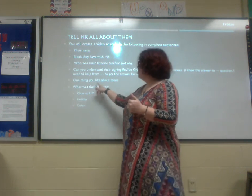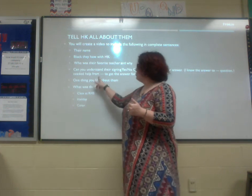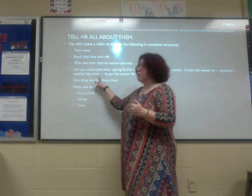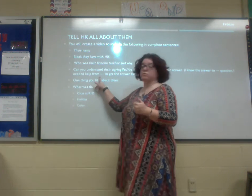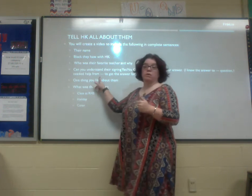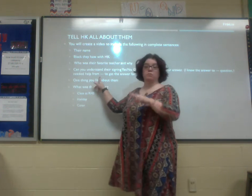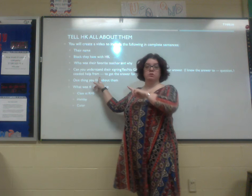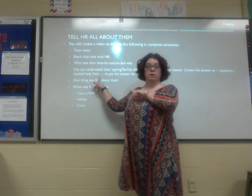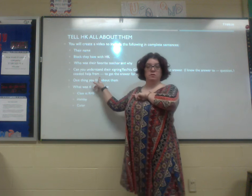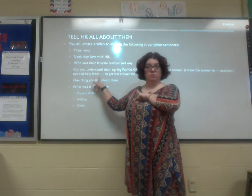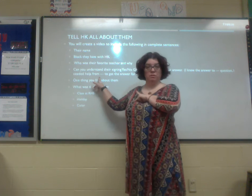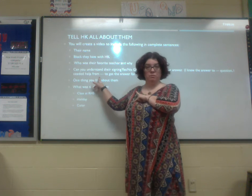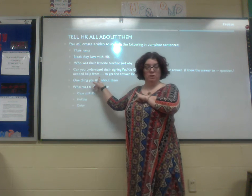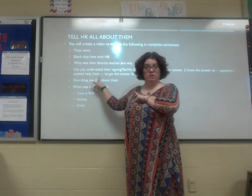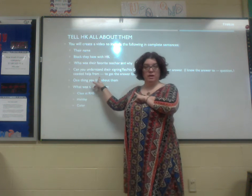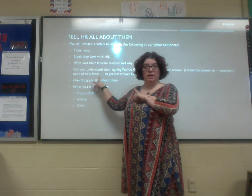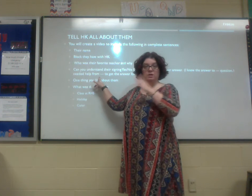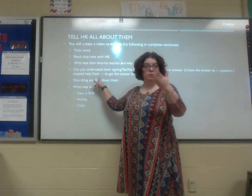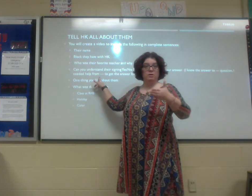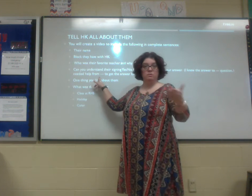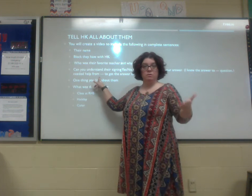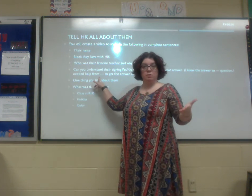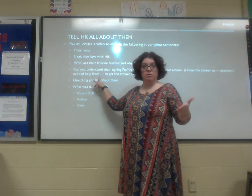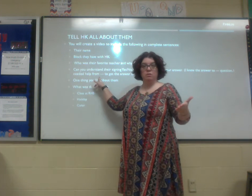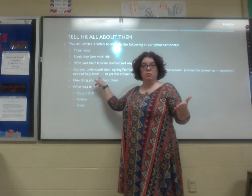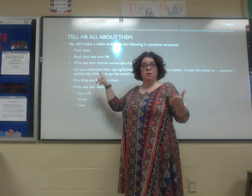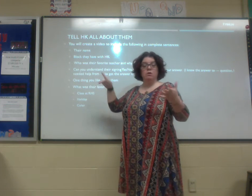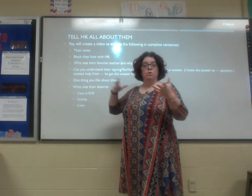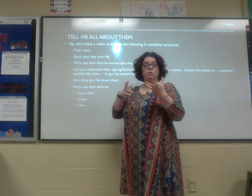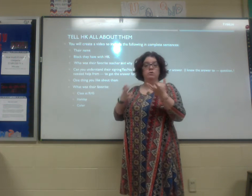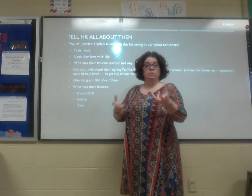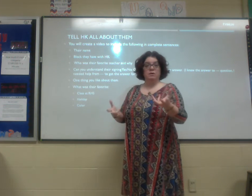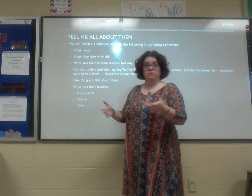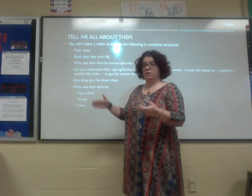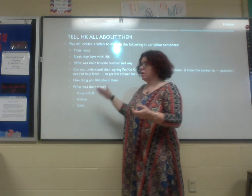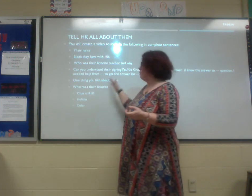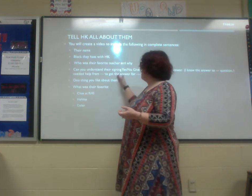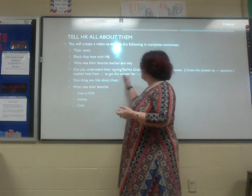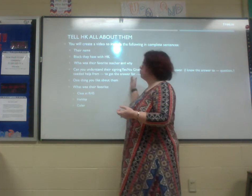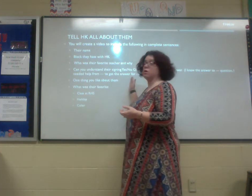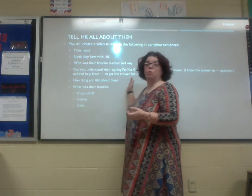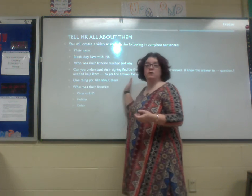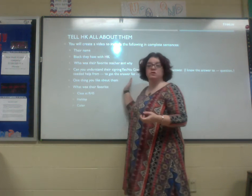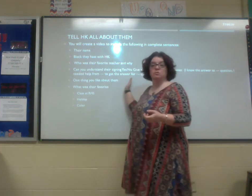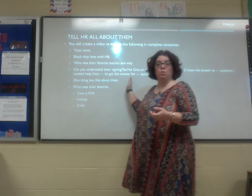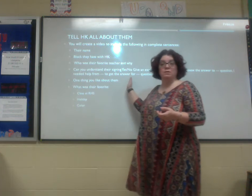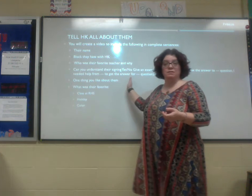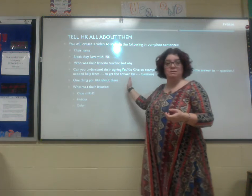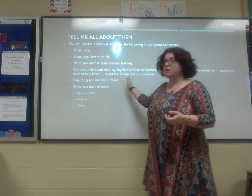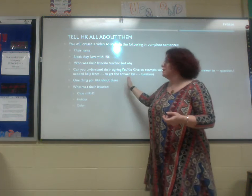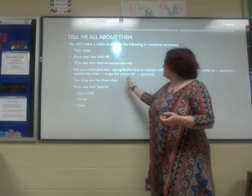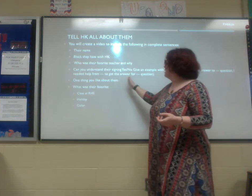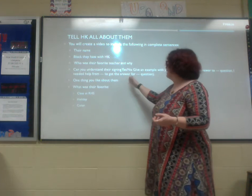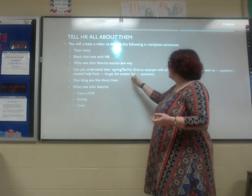you ask for help? Did you ask for HK? Did you ask for your partner? Who did you ask for help? And then what question was it to get the